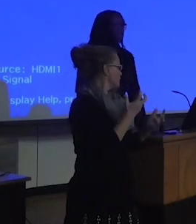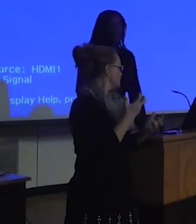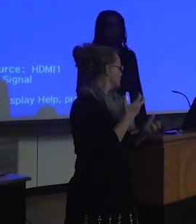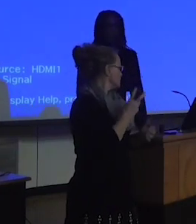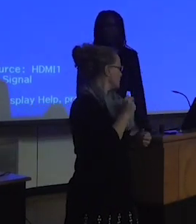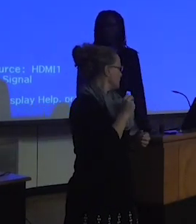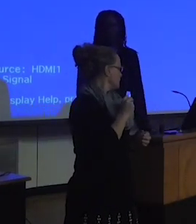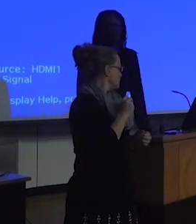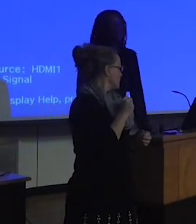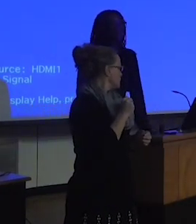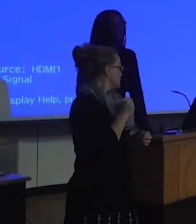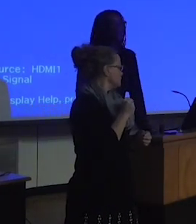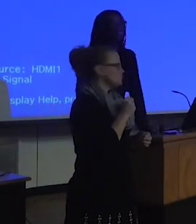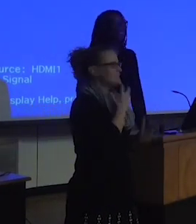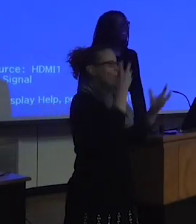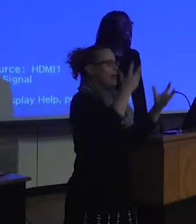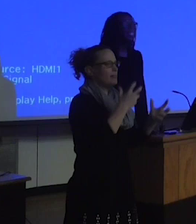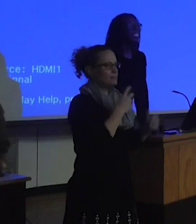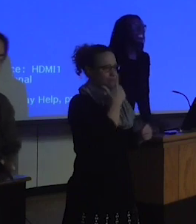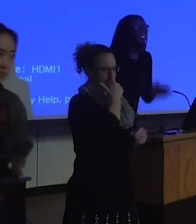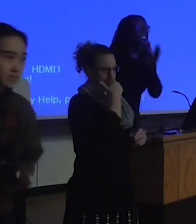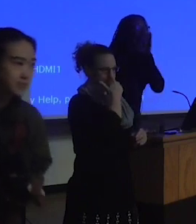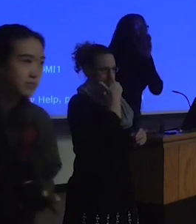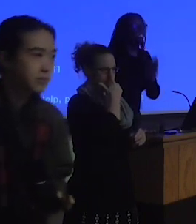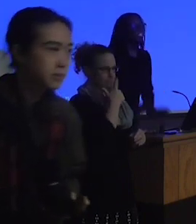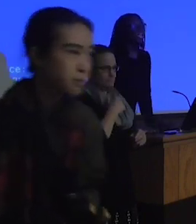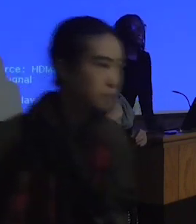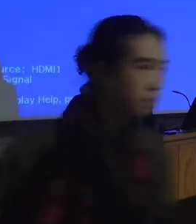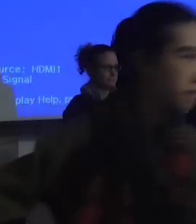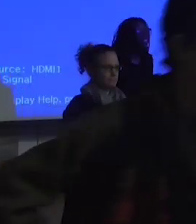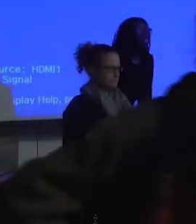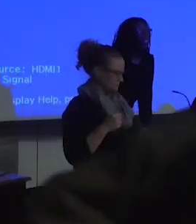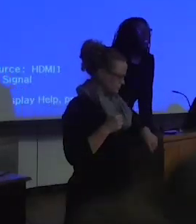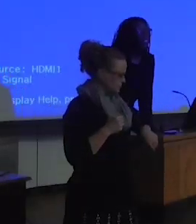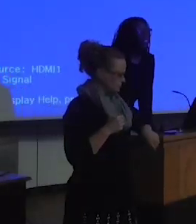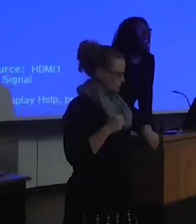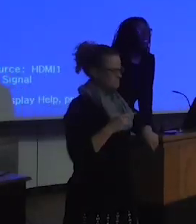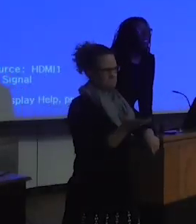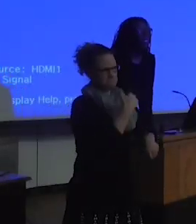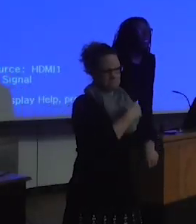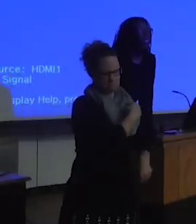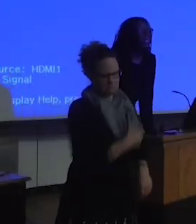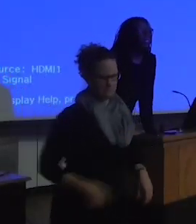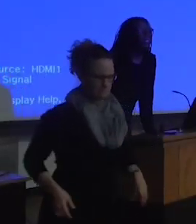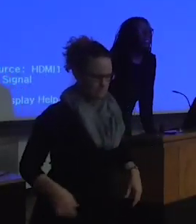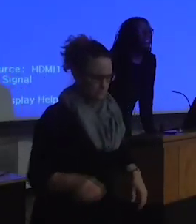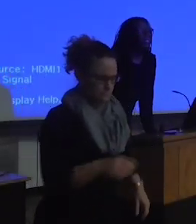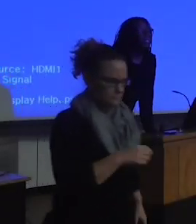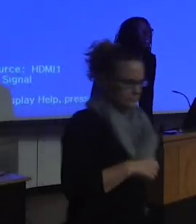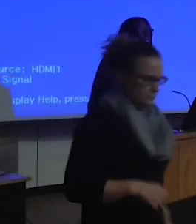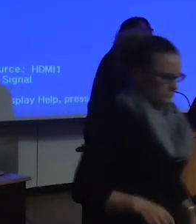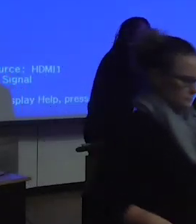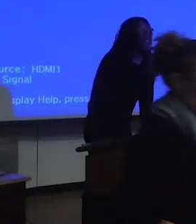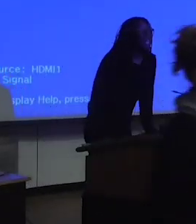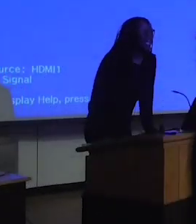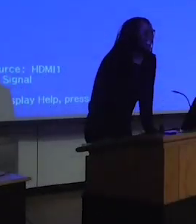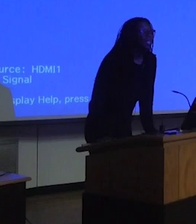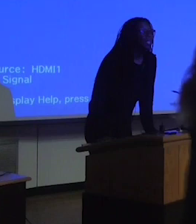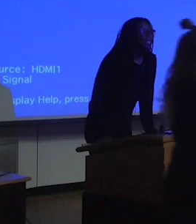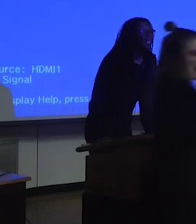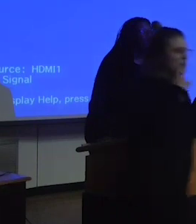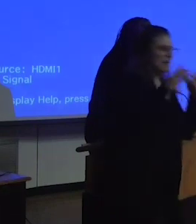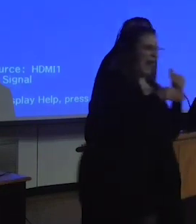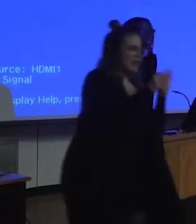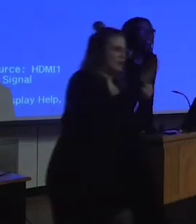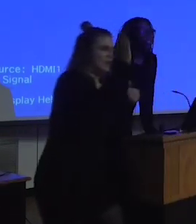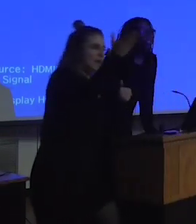microphone. Nope. Never mind. All right. Nope, no microphone. So I just have a comment. Something that you can add to your presentation was during the impeachment